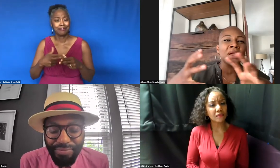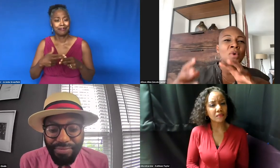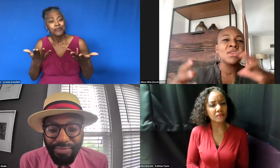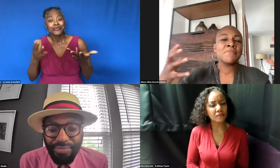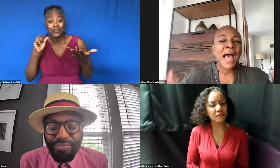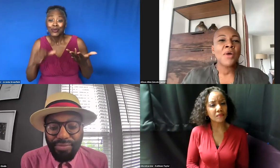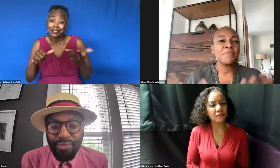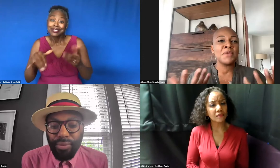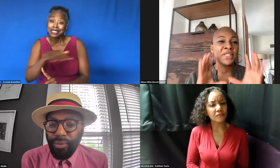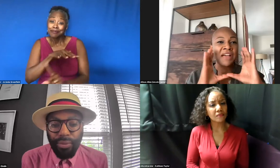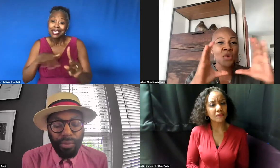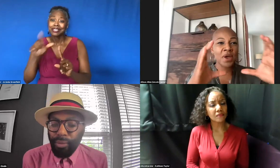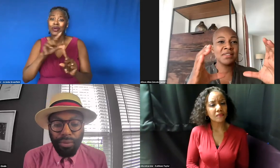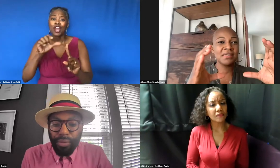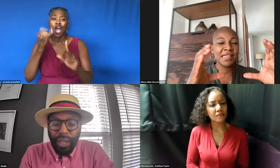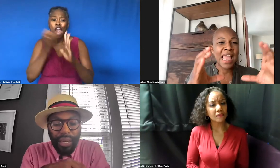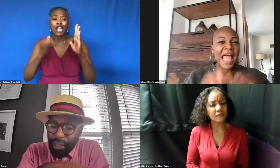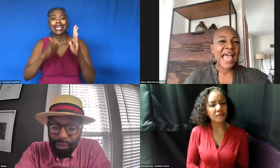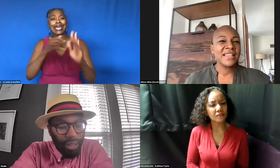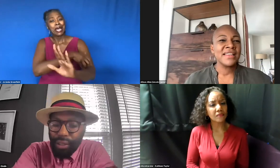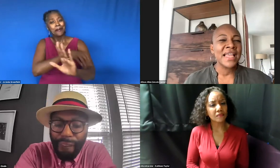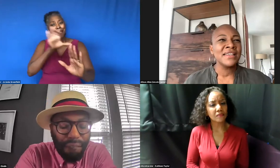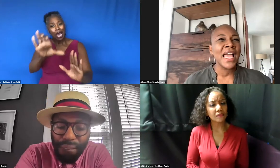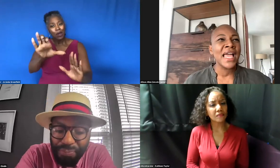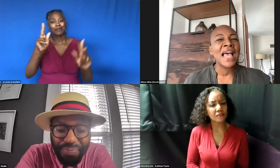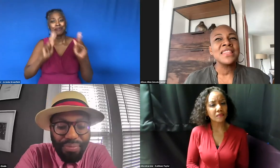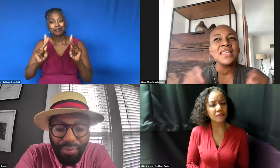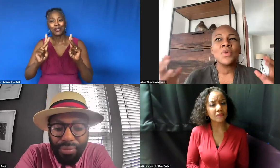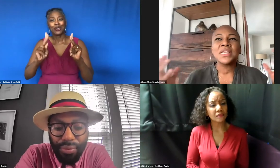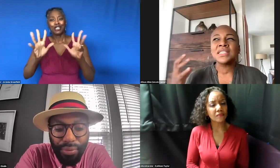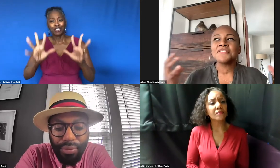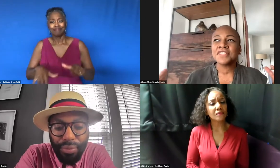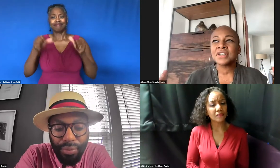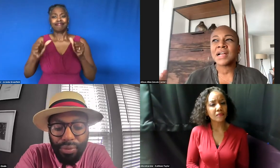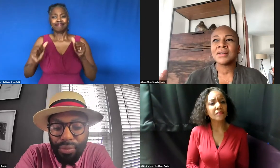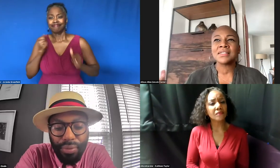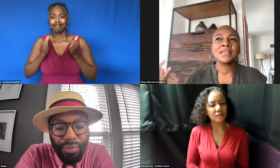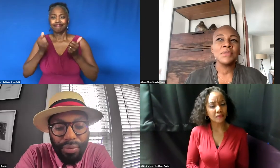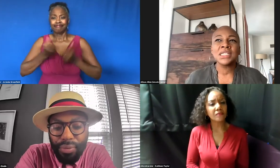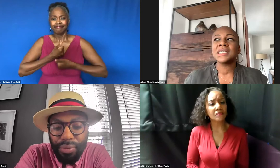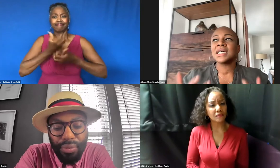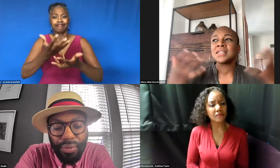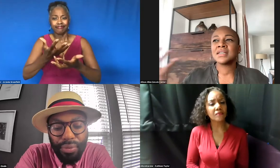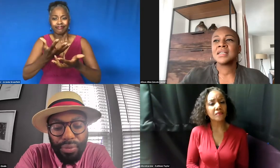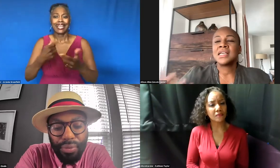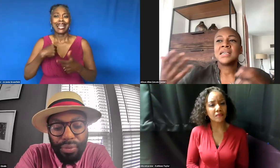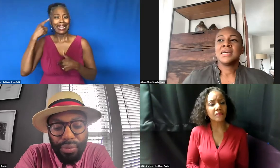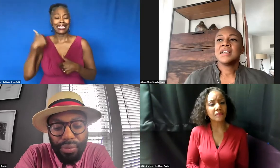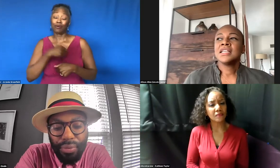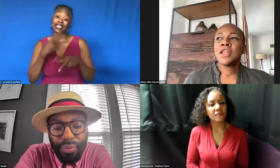can play a role in empowering people to have voice. And I think we need to figure out as a community, as